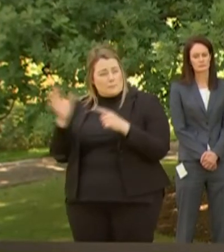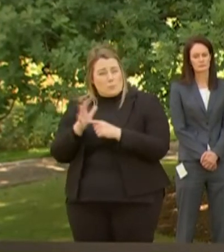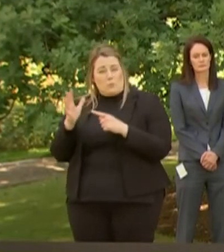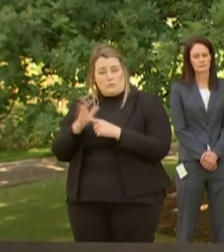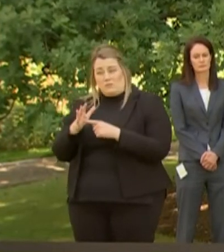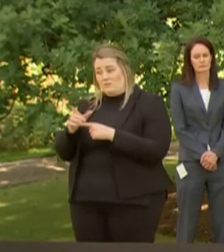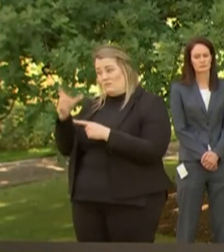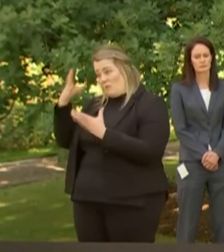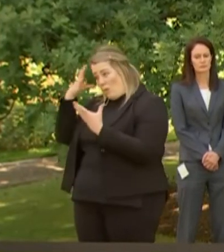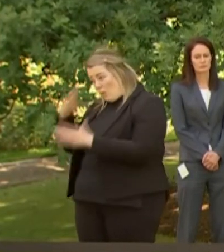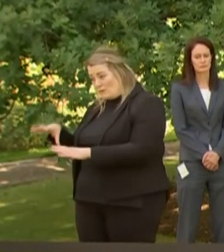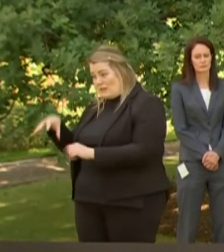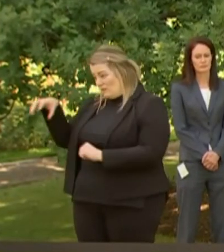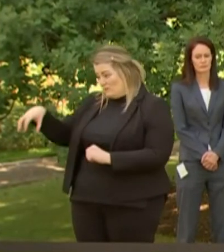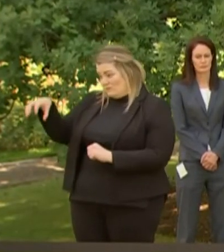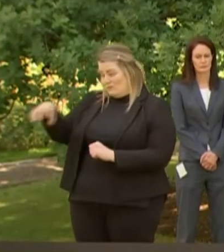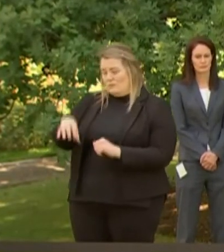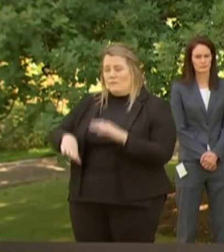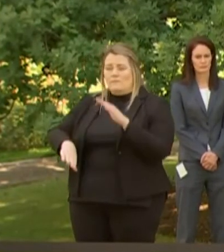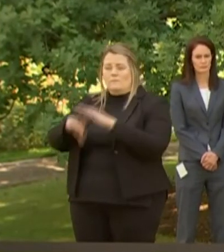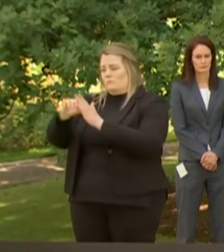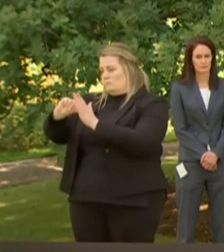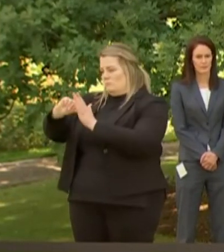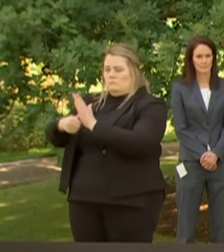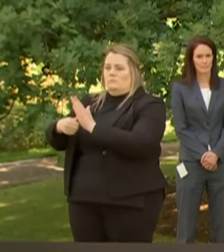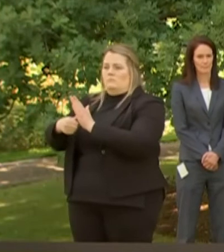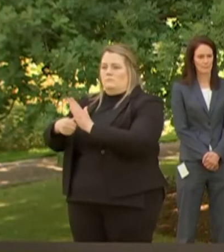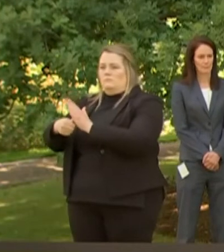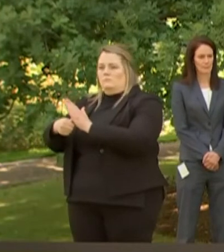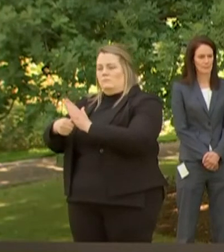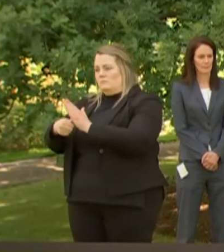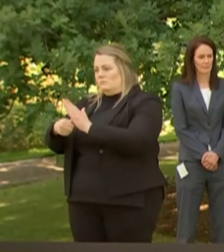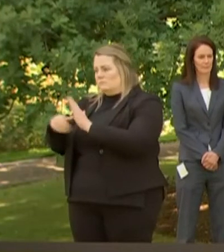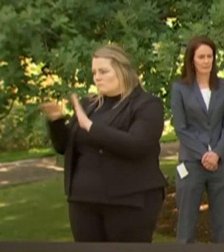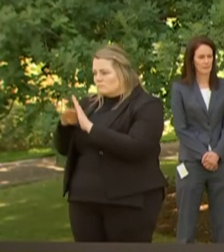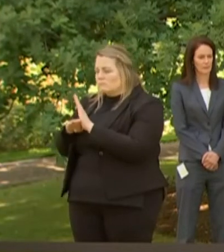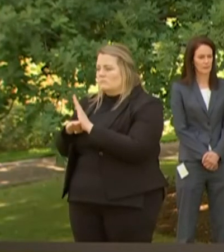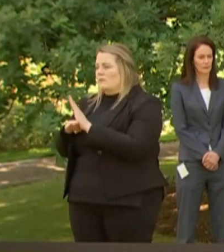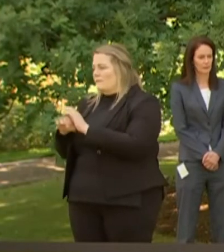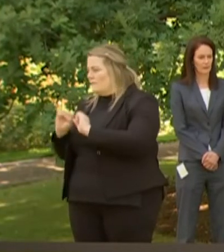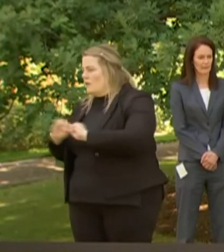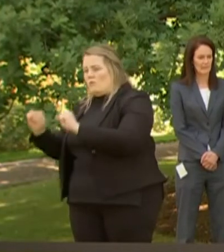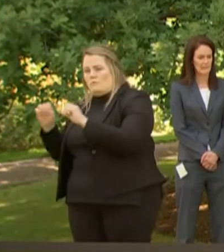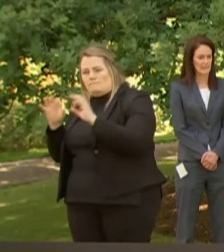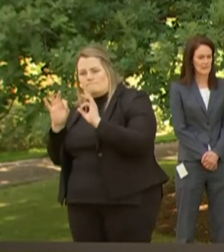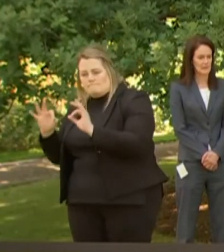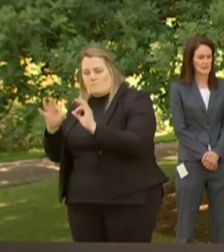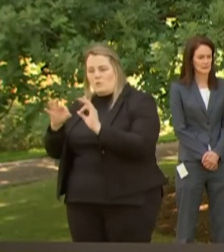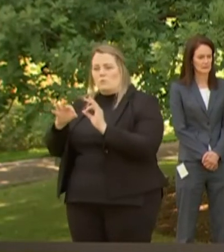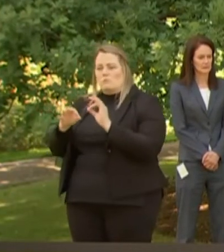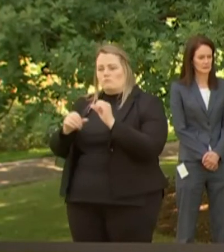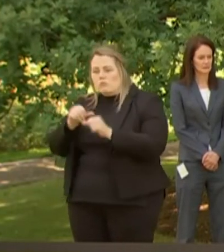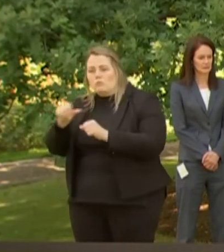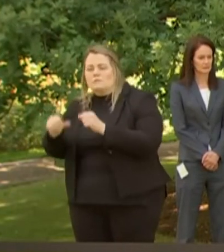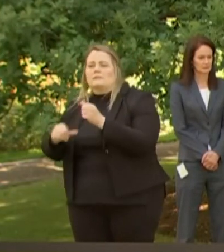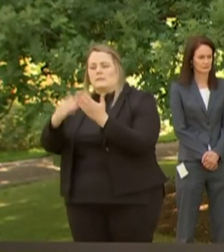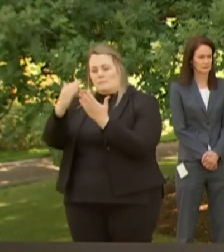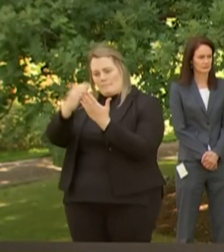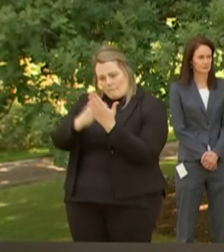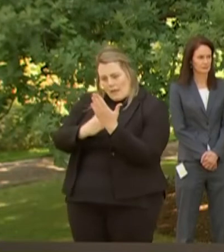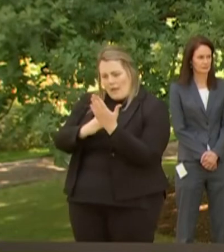are absolutely compliant with detailed processes and plans to keep the